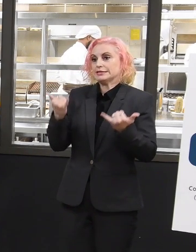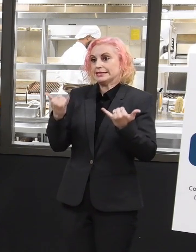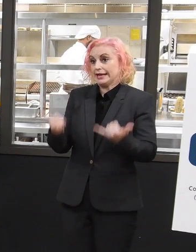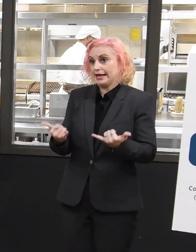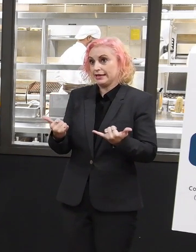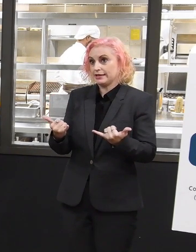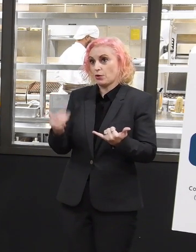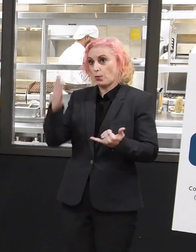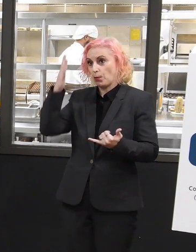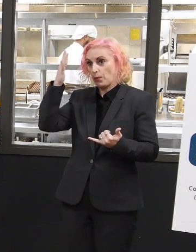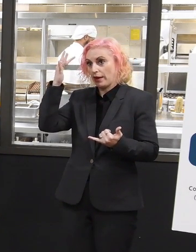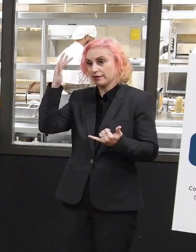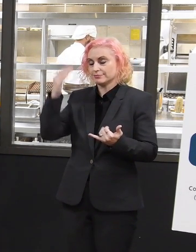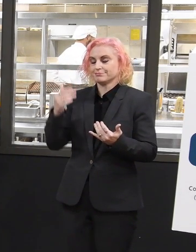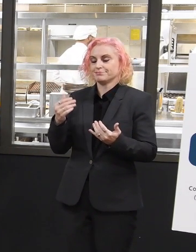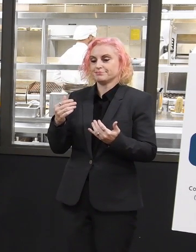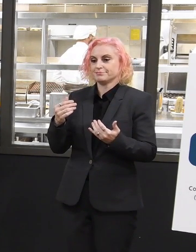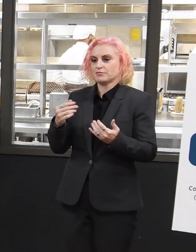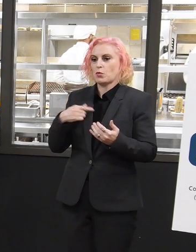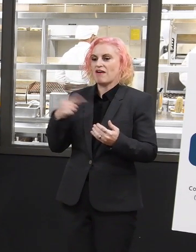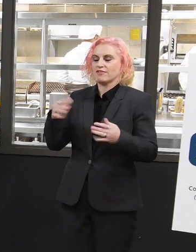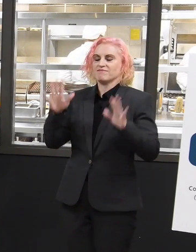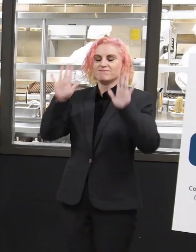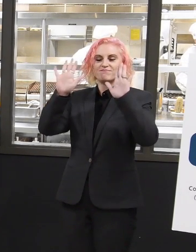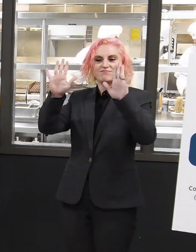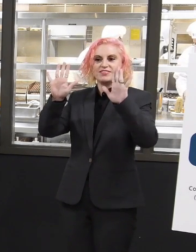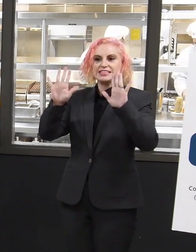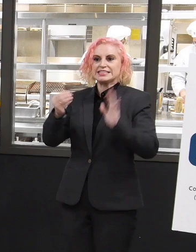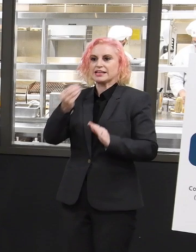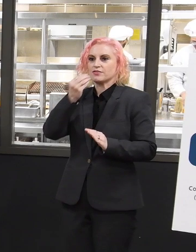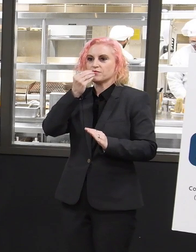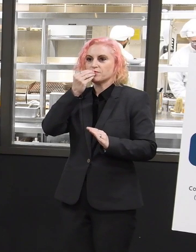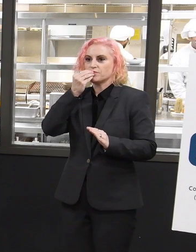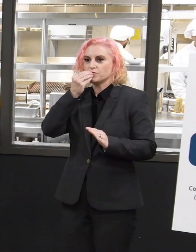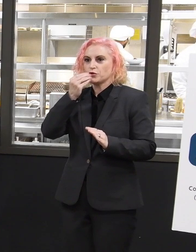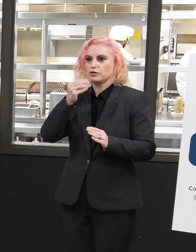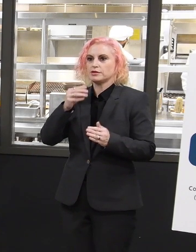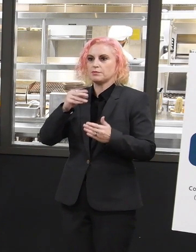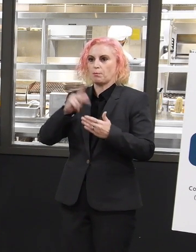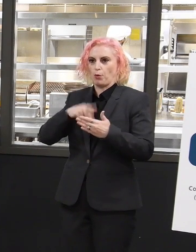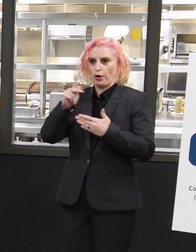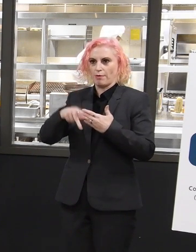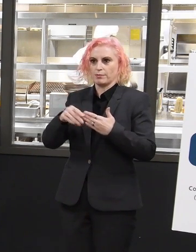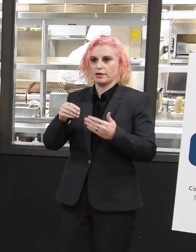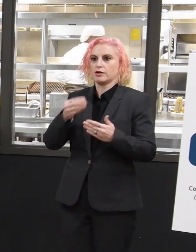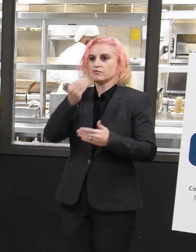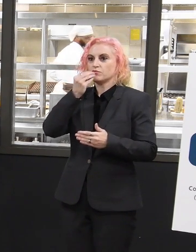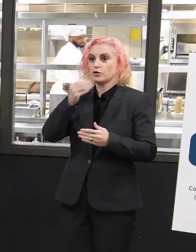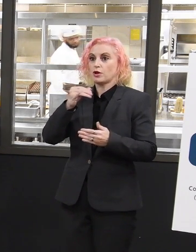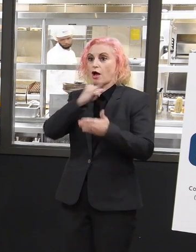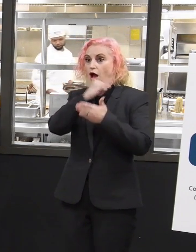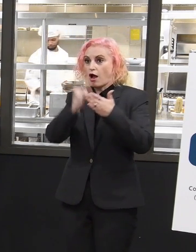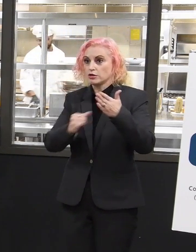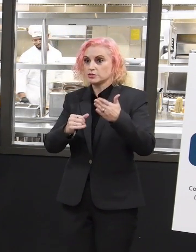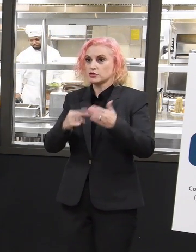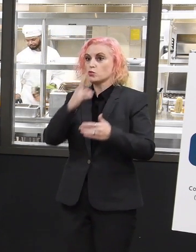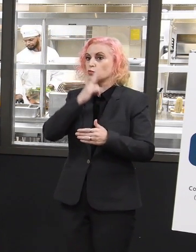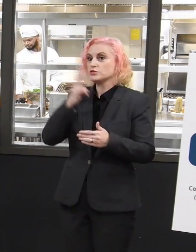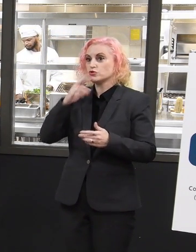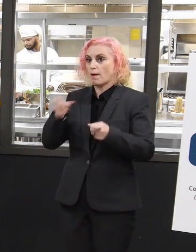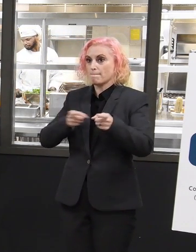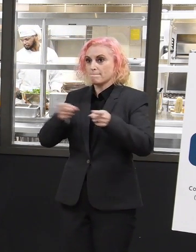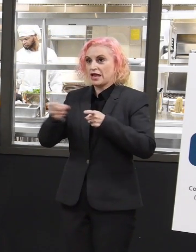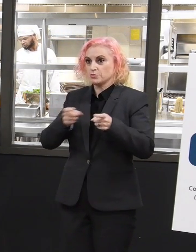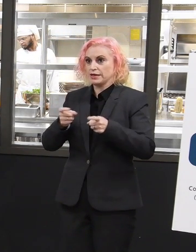today at this fantastic culinary school because culinary arts, culinary management, restaurant management,